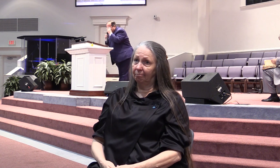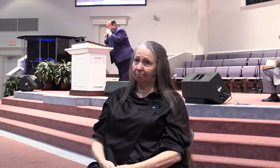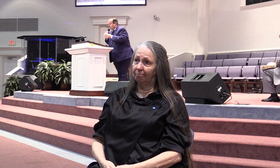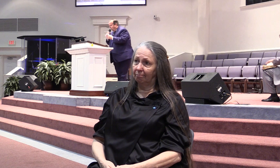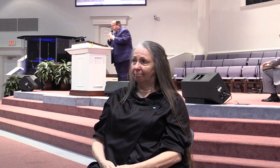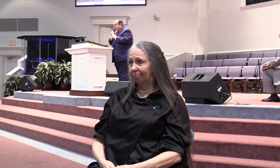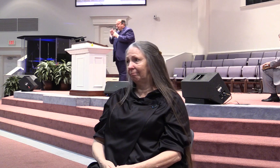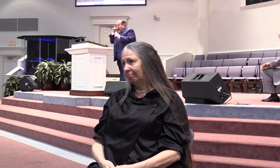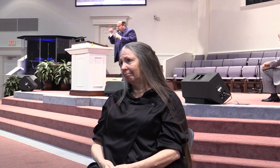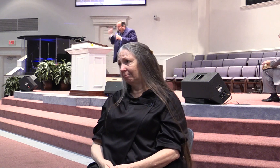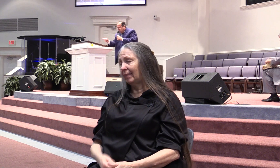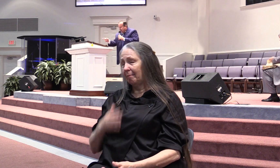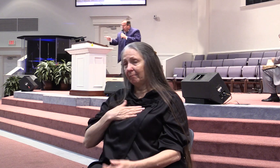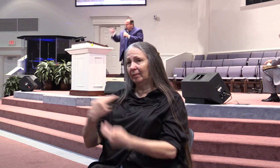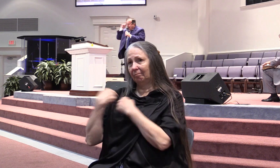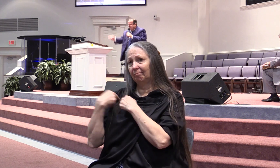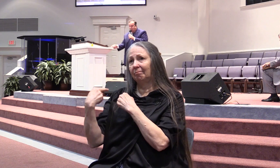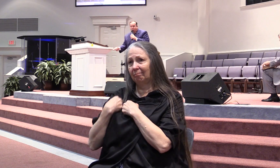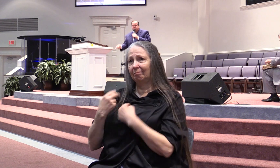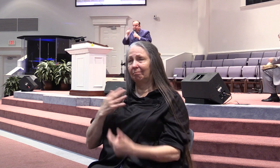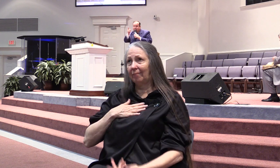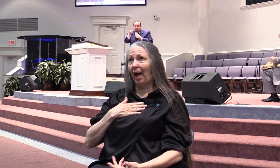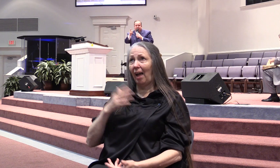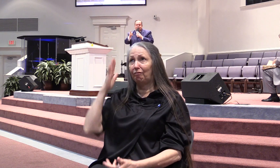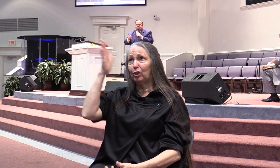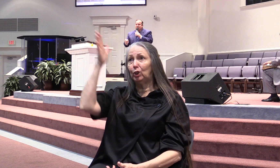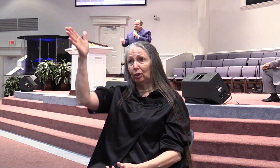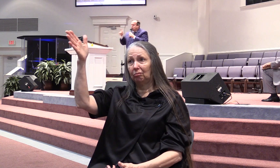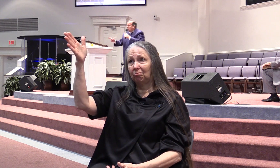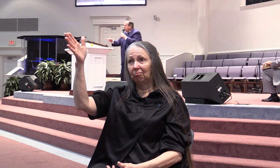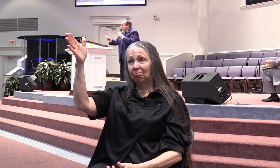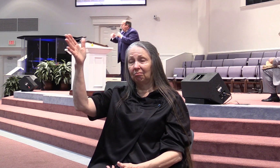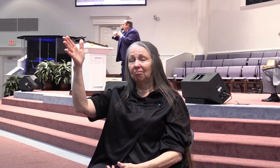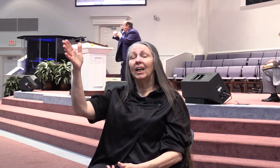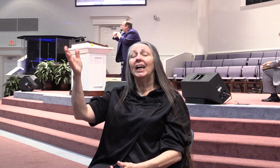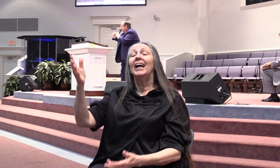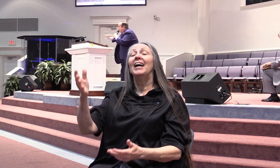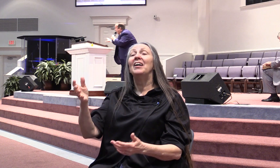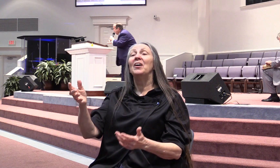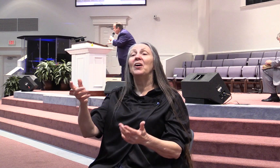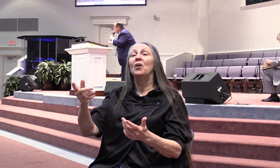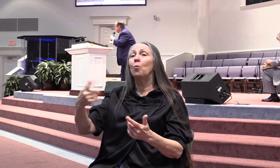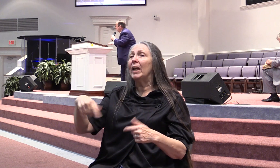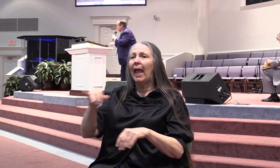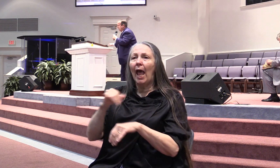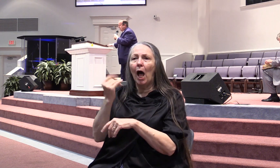So yes, it is ultimately my responsibility for my eternity, but hear me. It is also true that none of us are an